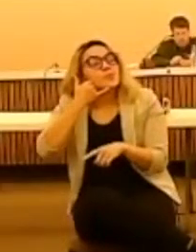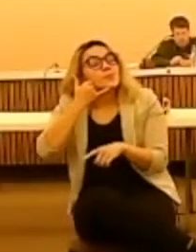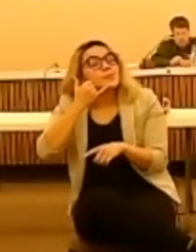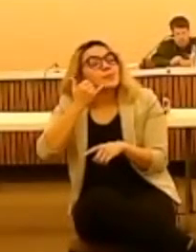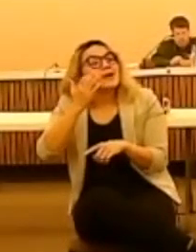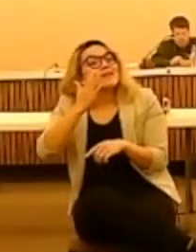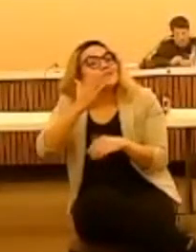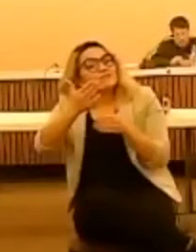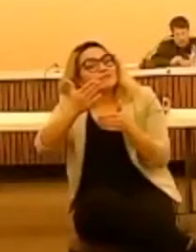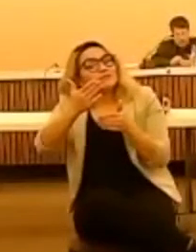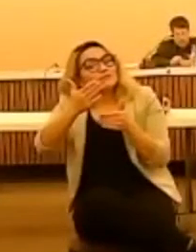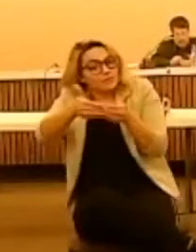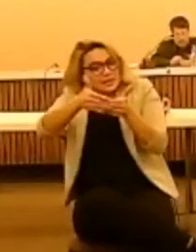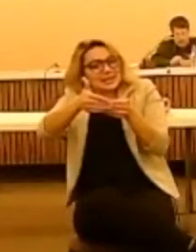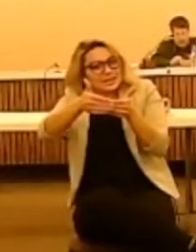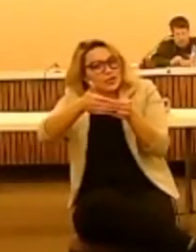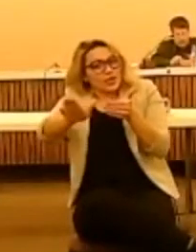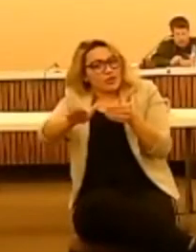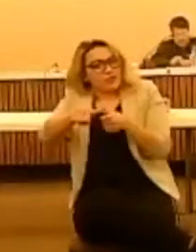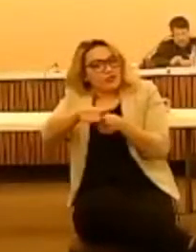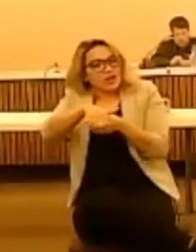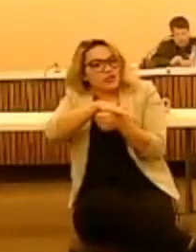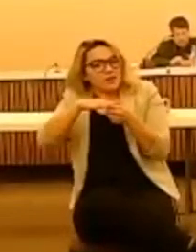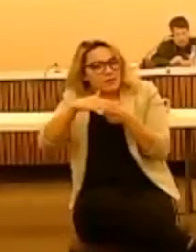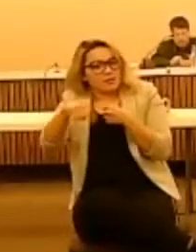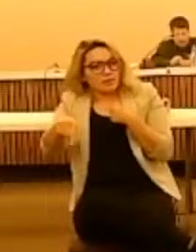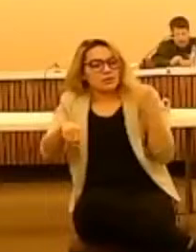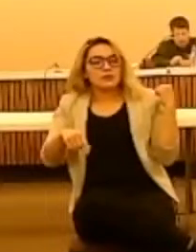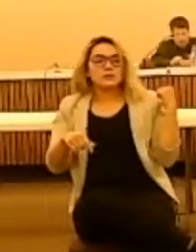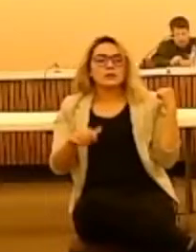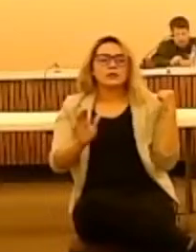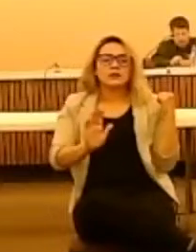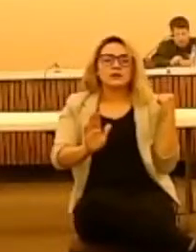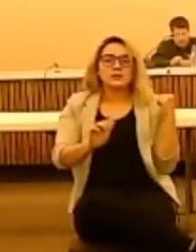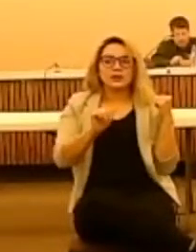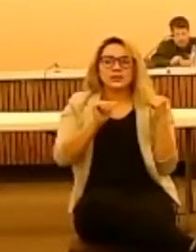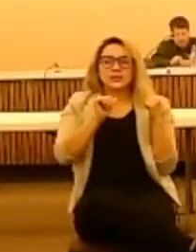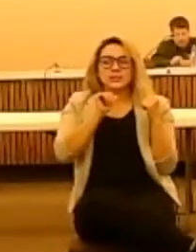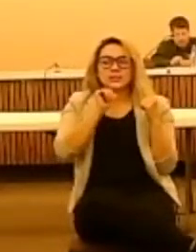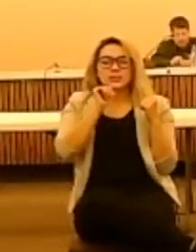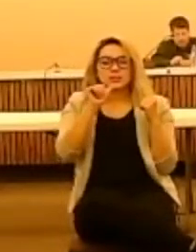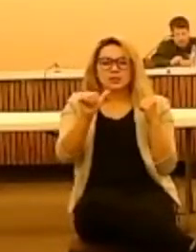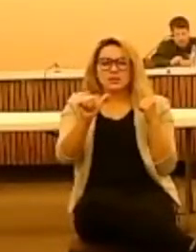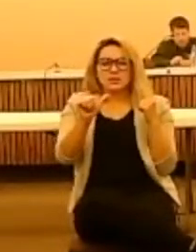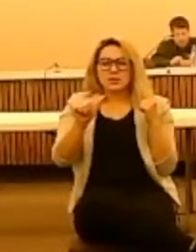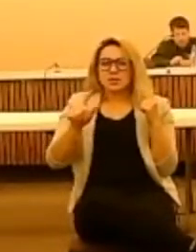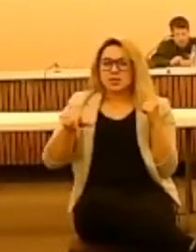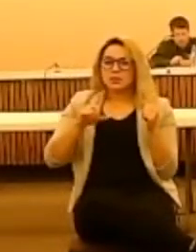That's what they, again, it's not sidewalk, it's enhanced shoulder is what I'm seeing.